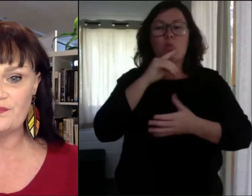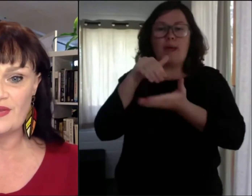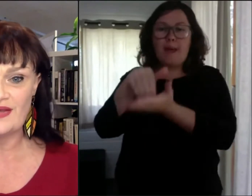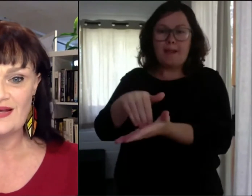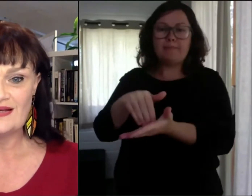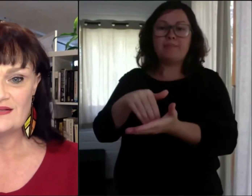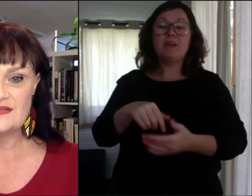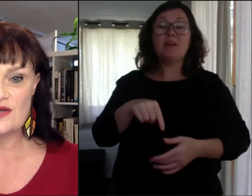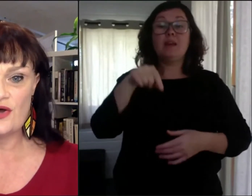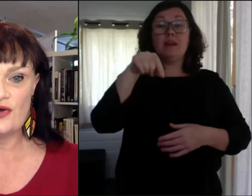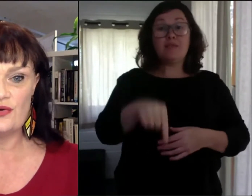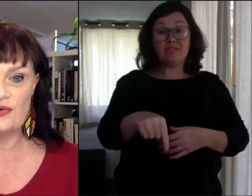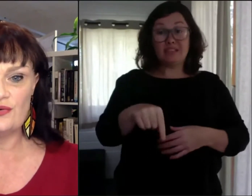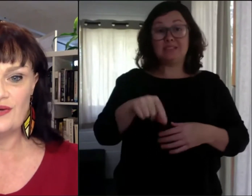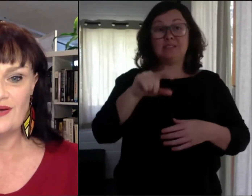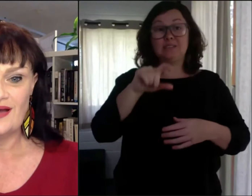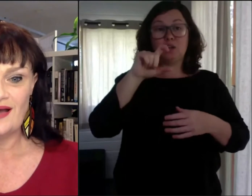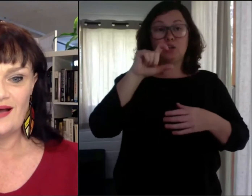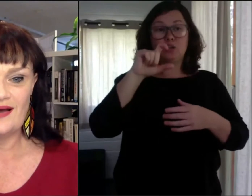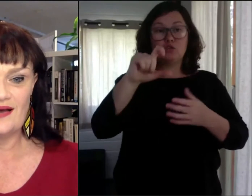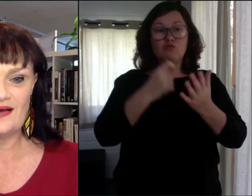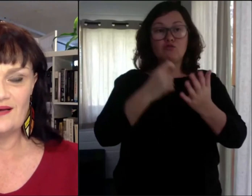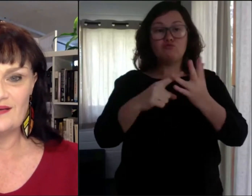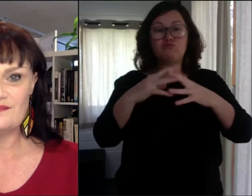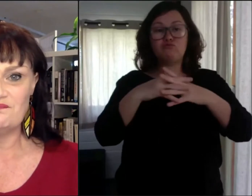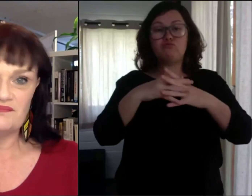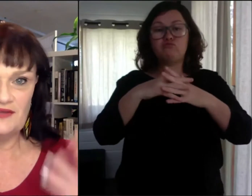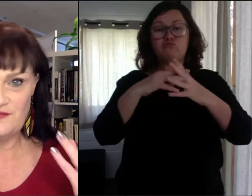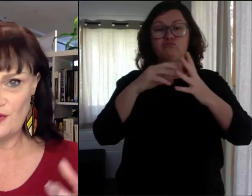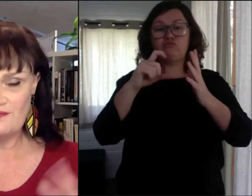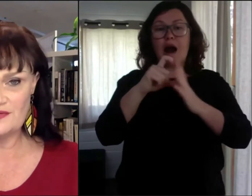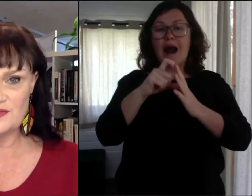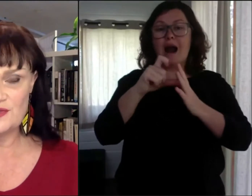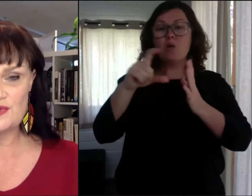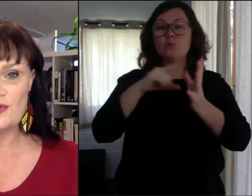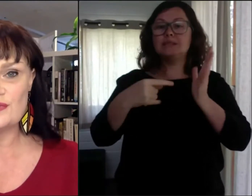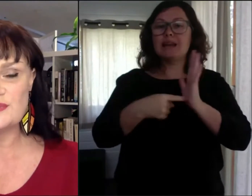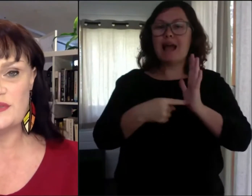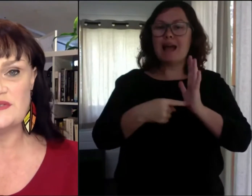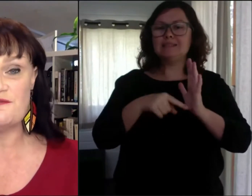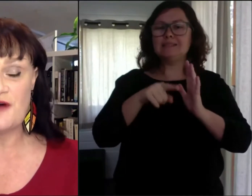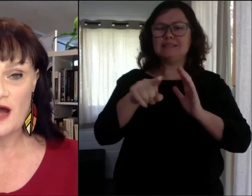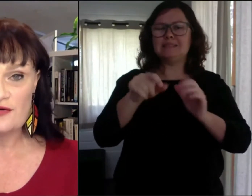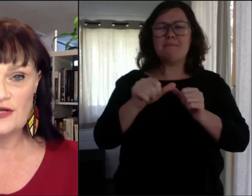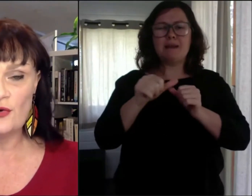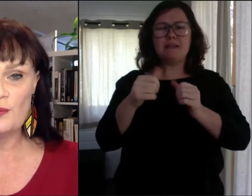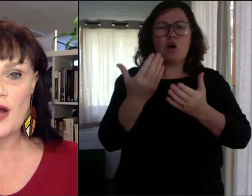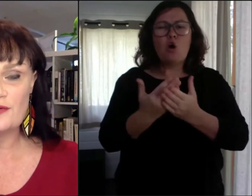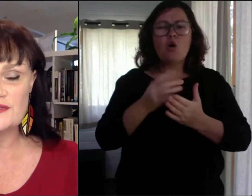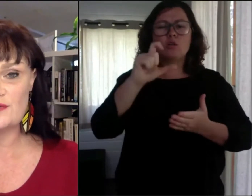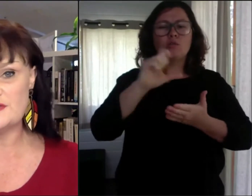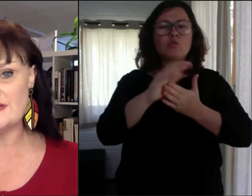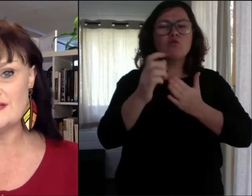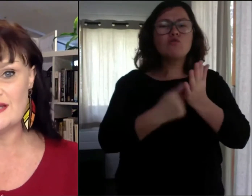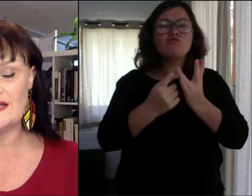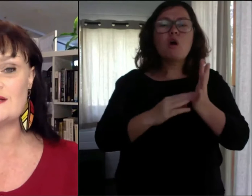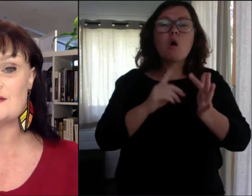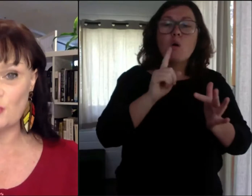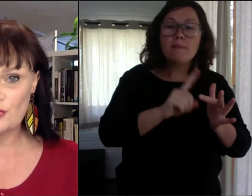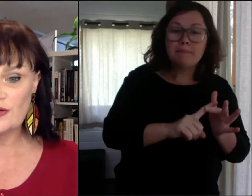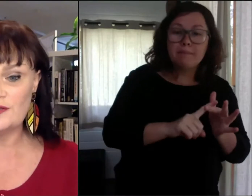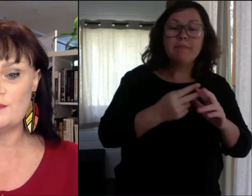Chrome. So if you're having struggles with Safari or Microsoft